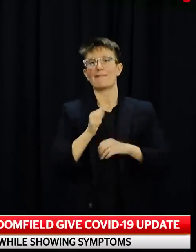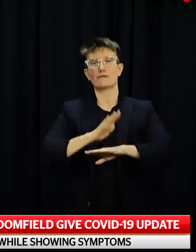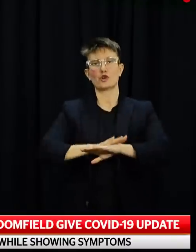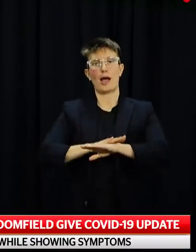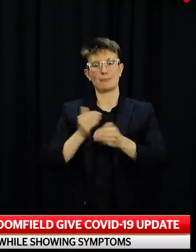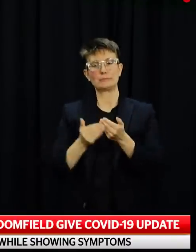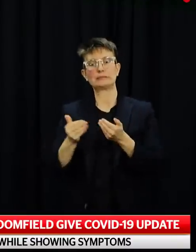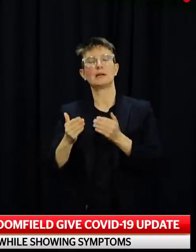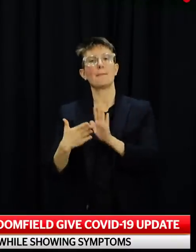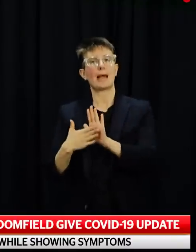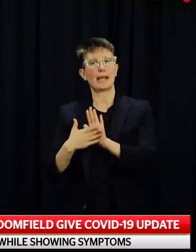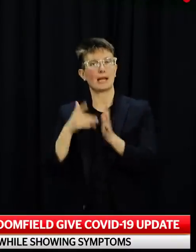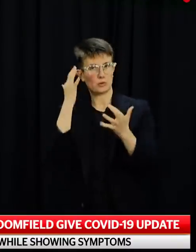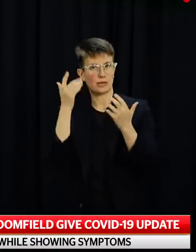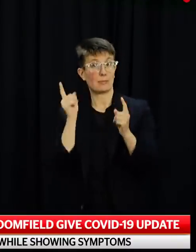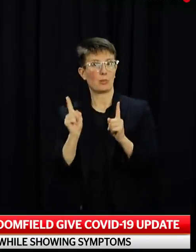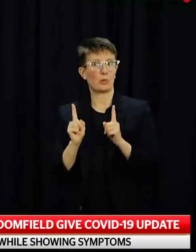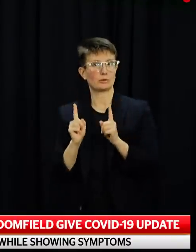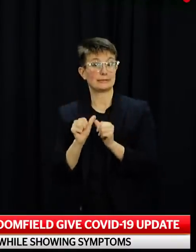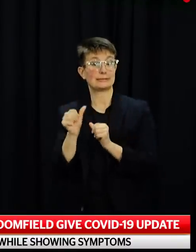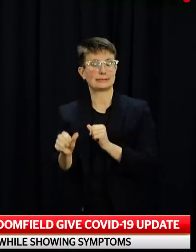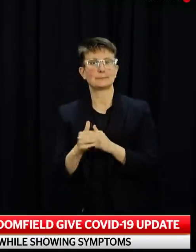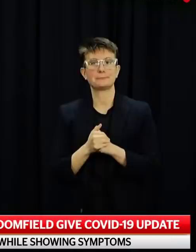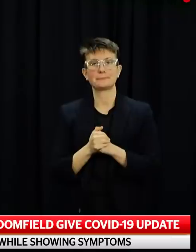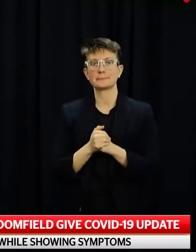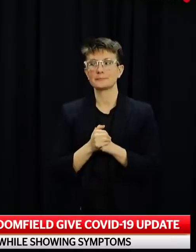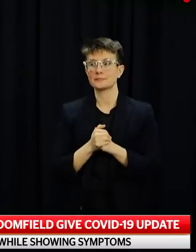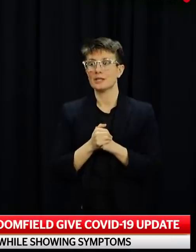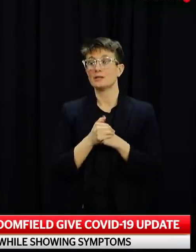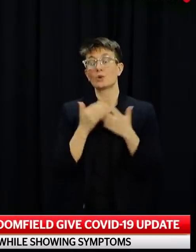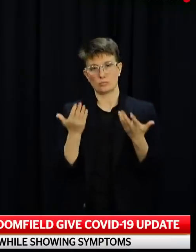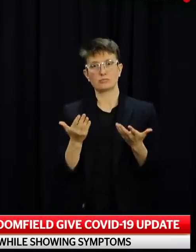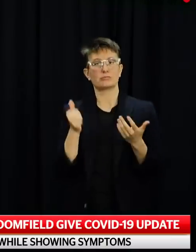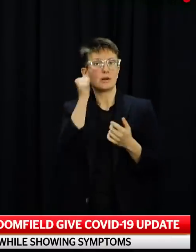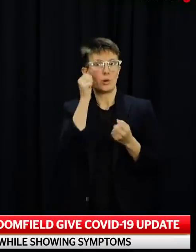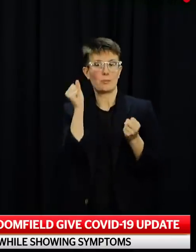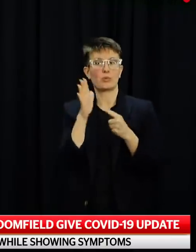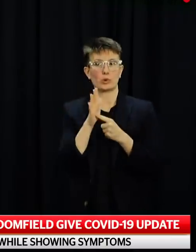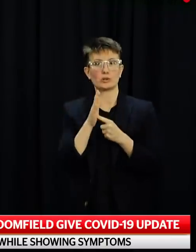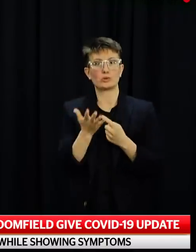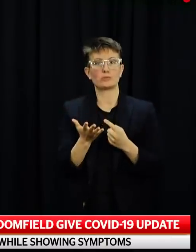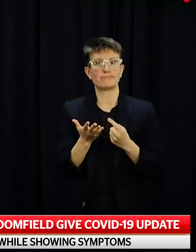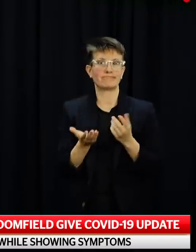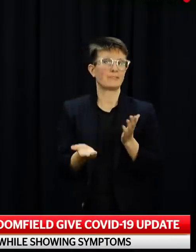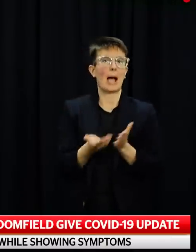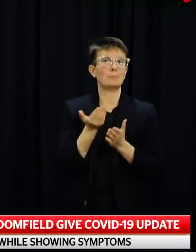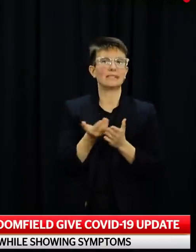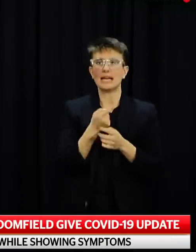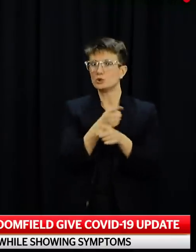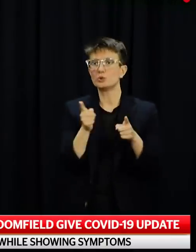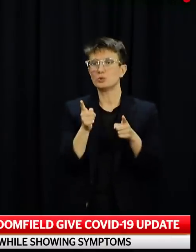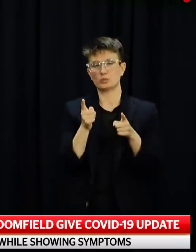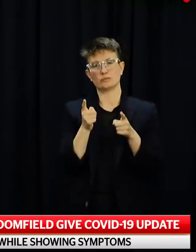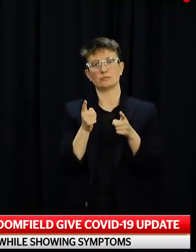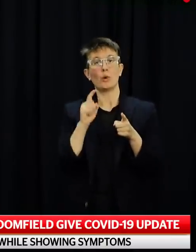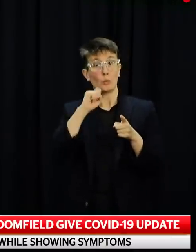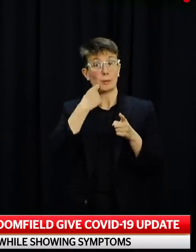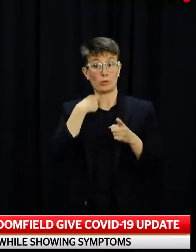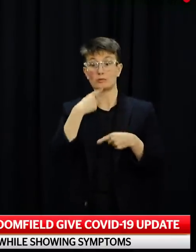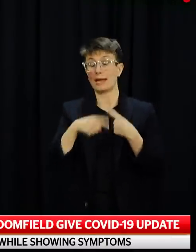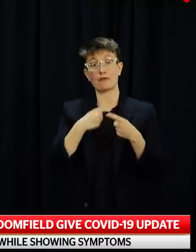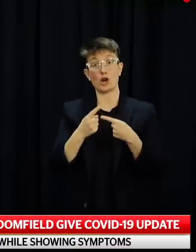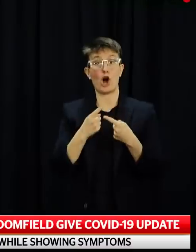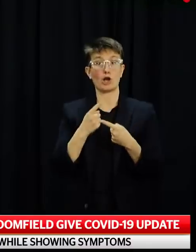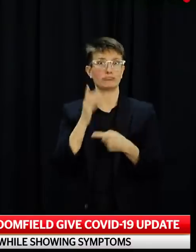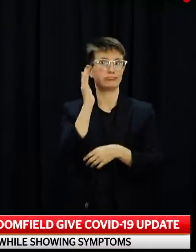Finally, I know it's important to keep you updated, and we will continue to be communicating with you throughout the day. The Director General and I